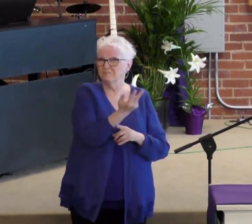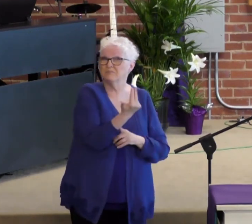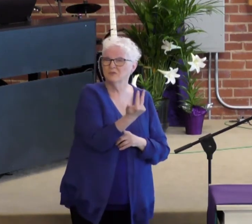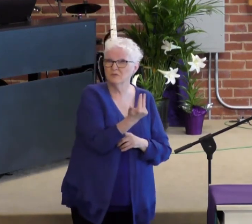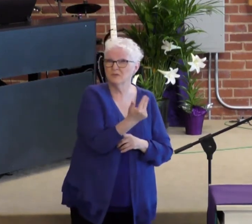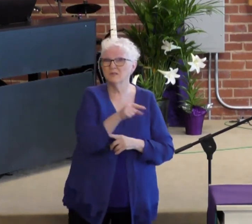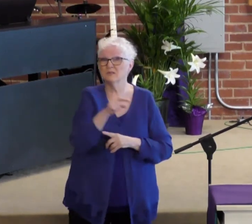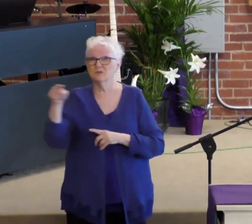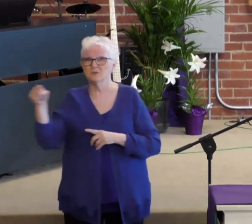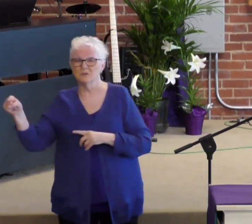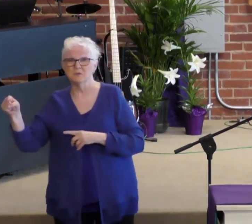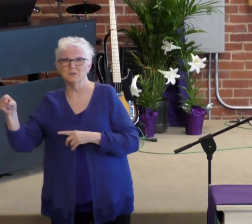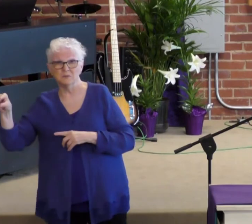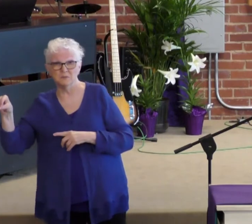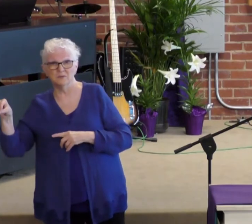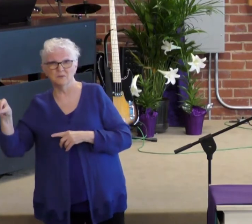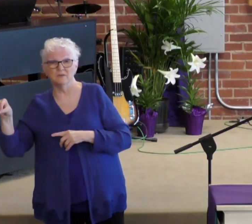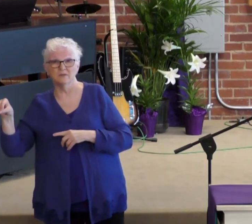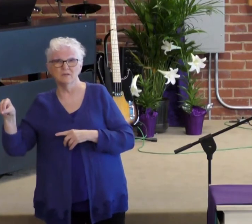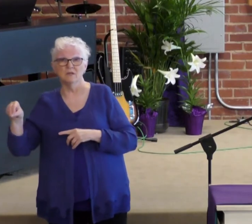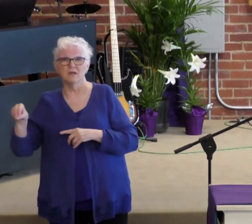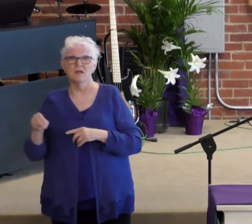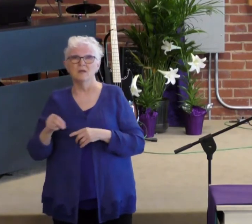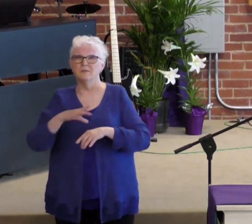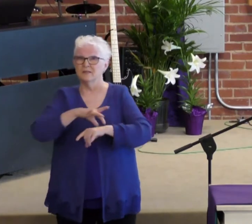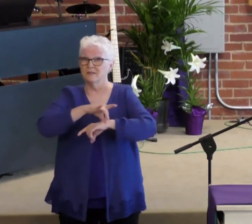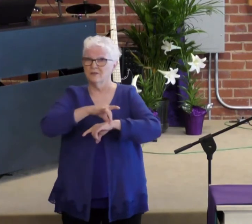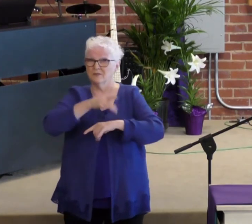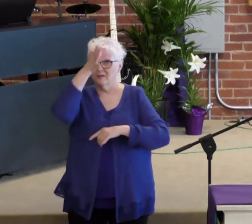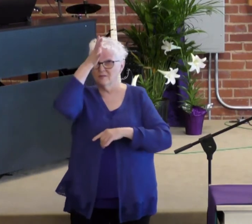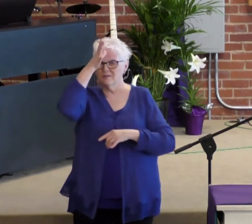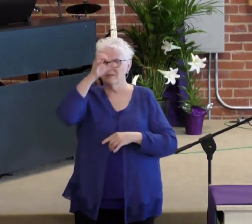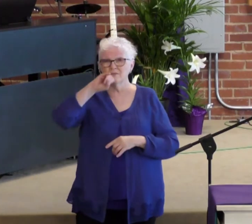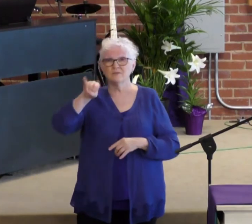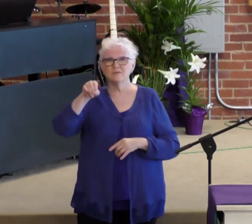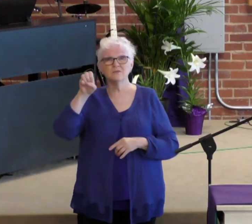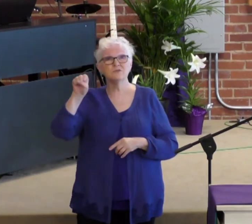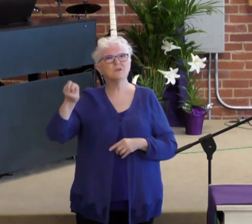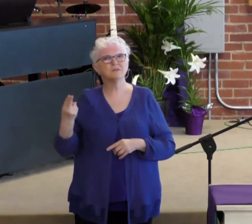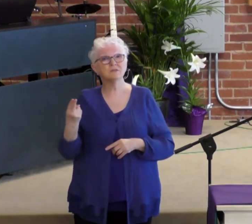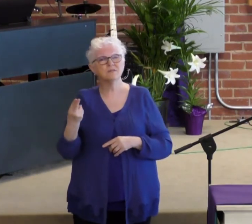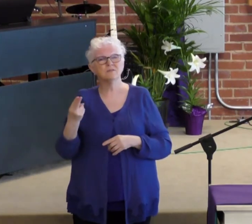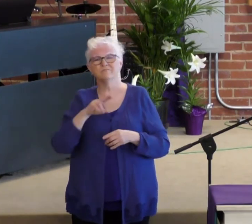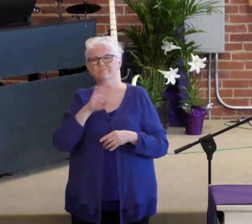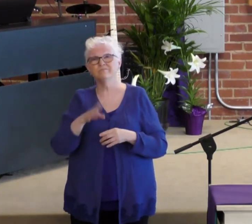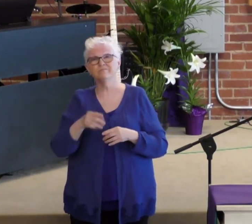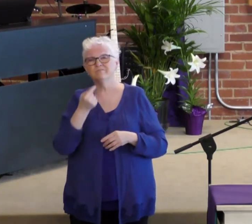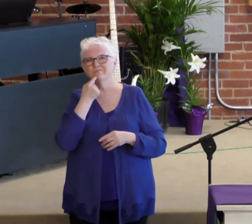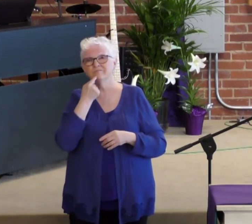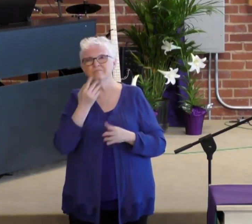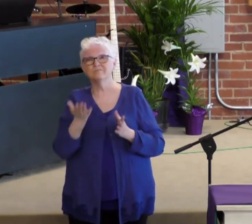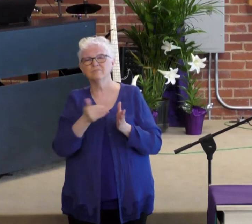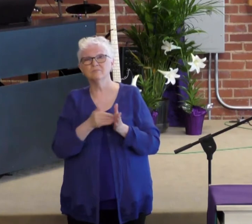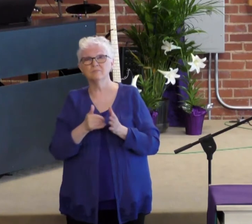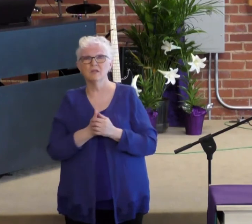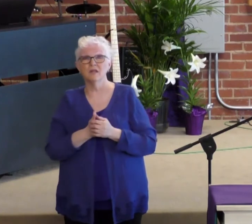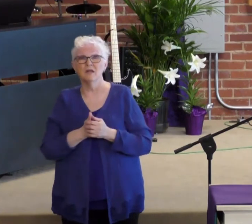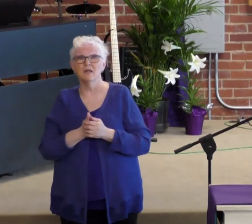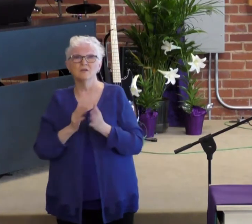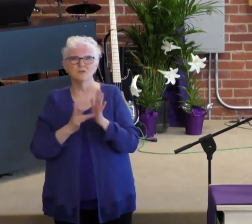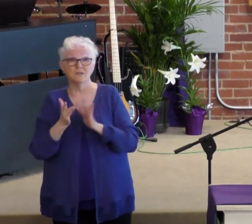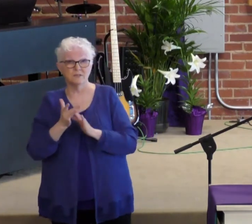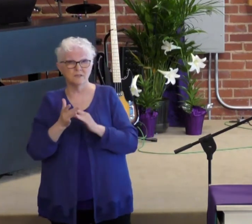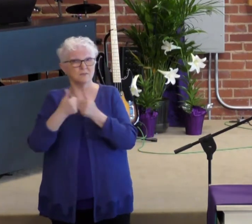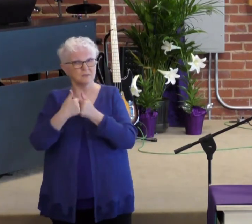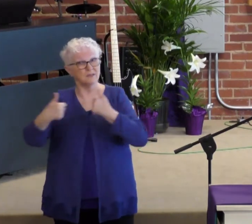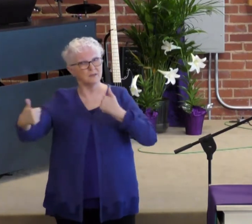father, Joseph, is never mentioned again after that. But at the age of 12, he got separated from his parents. Do y'all